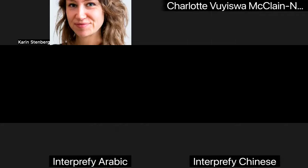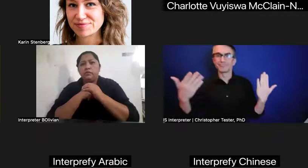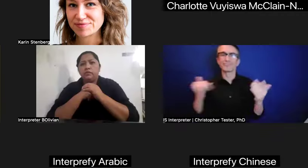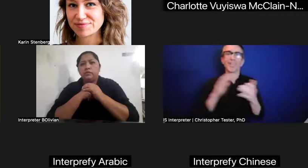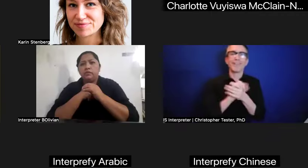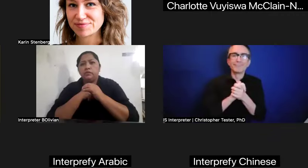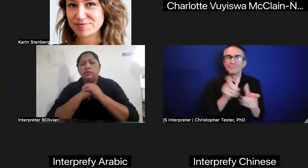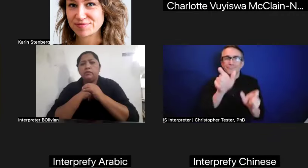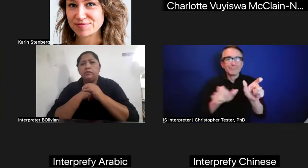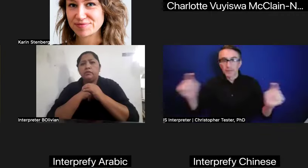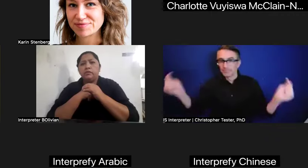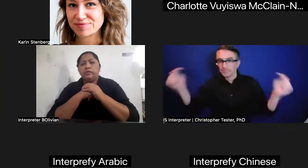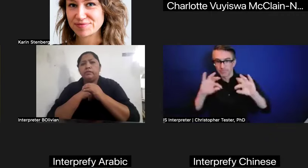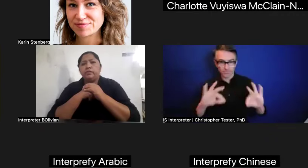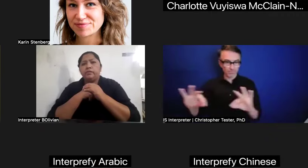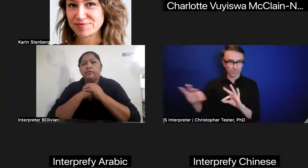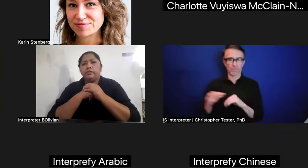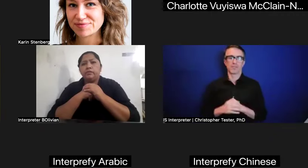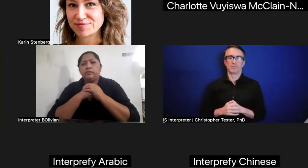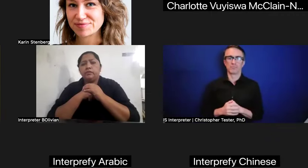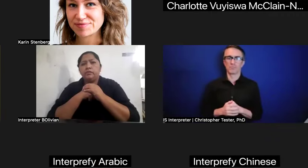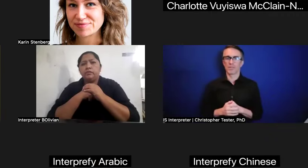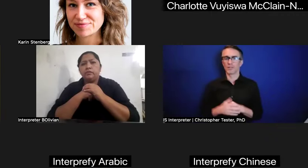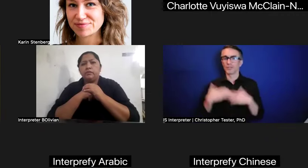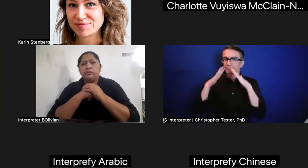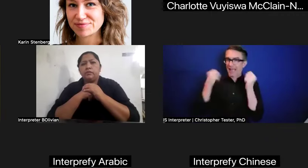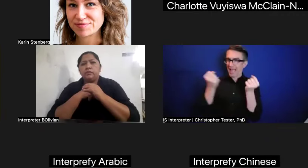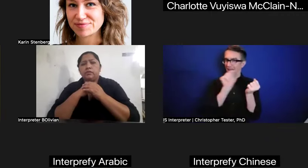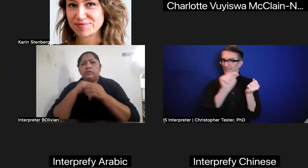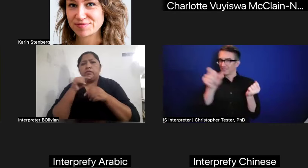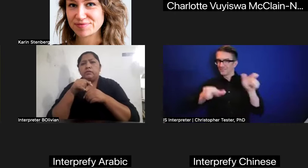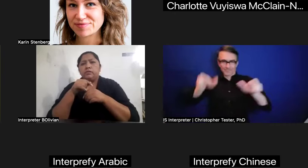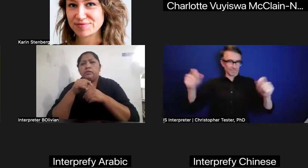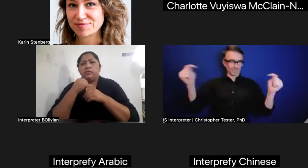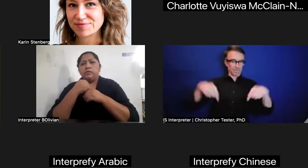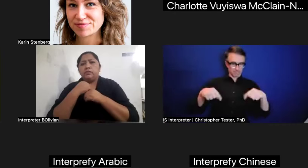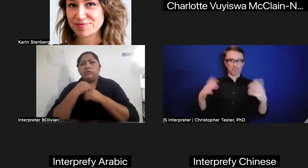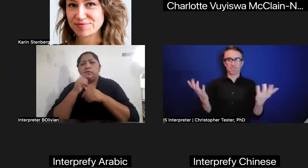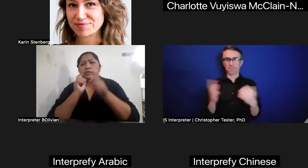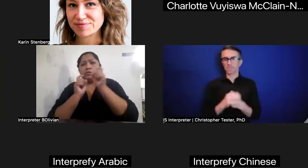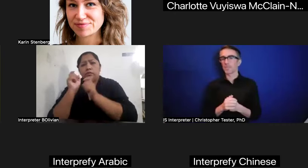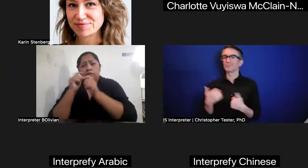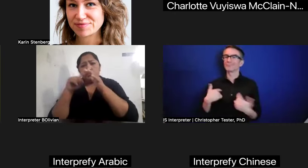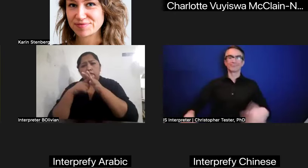Day of Persons with of the International Day of Persons with Disabilities.